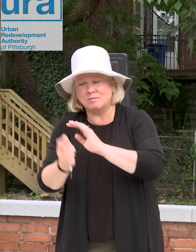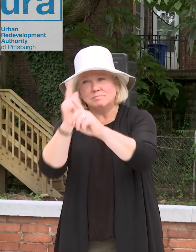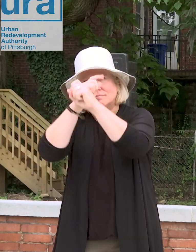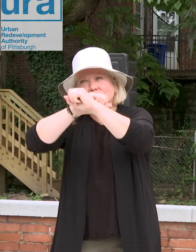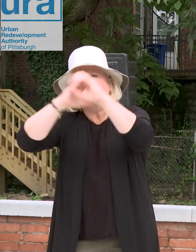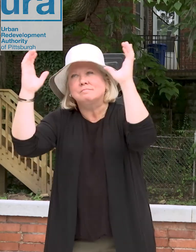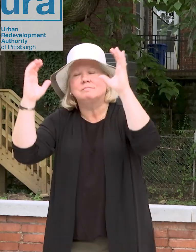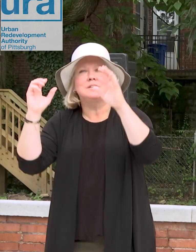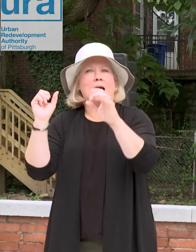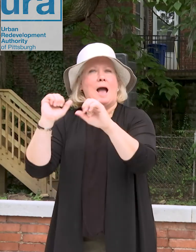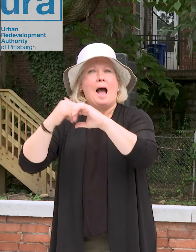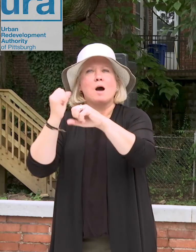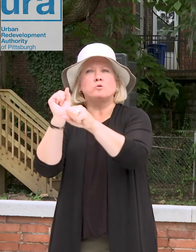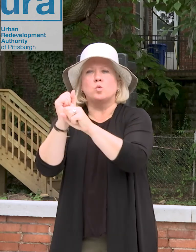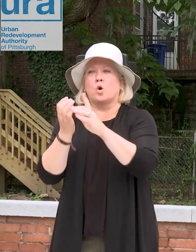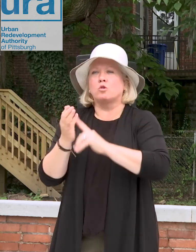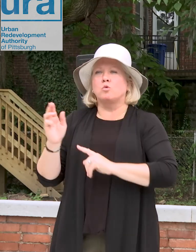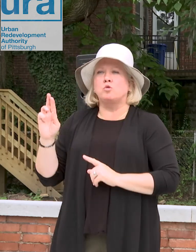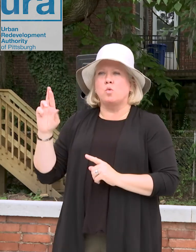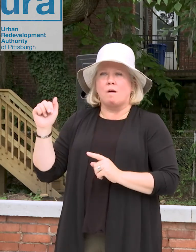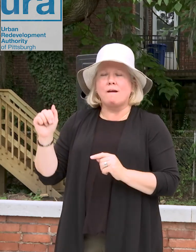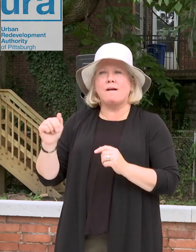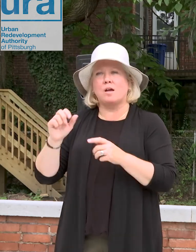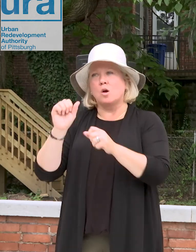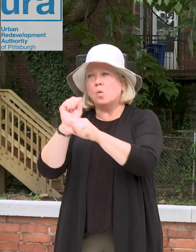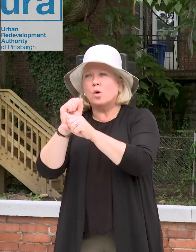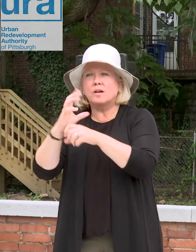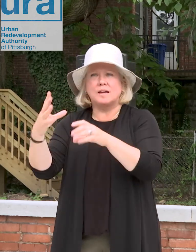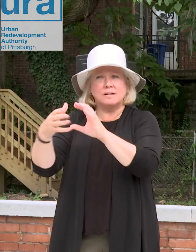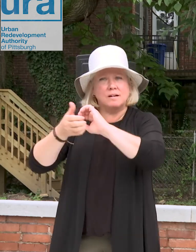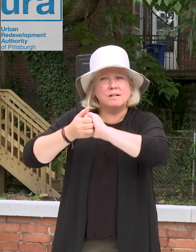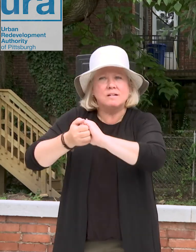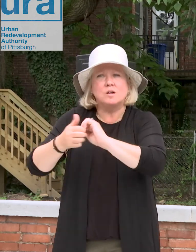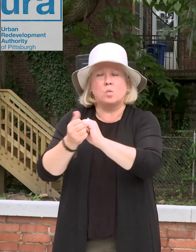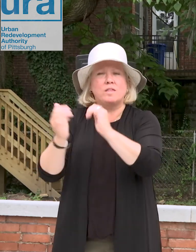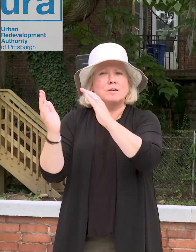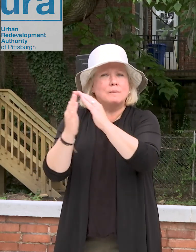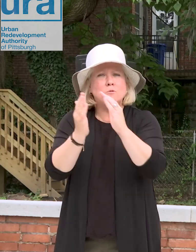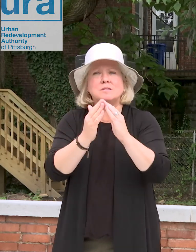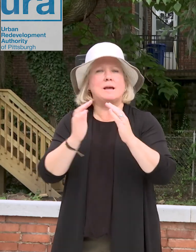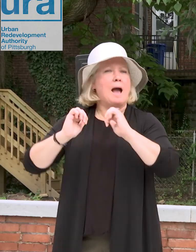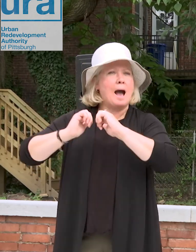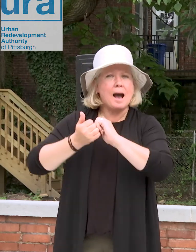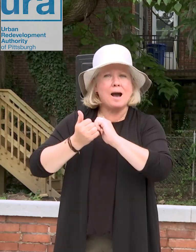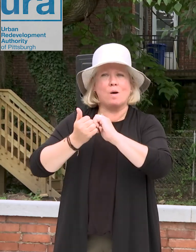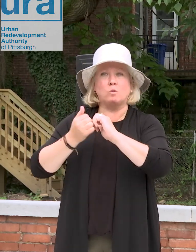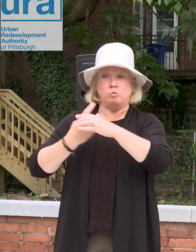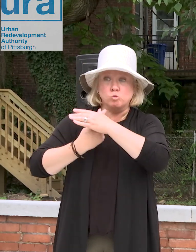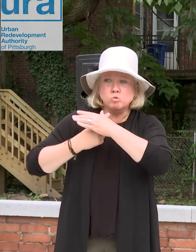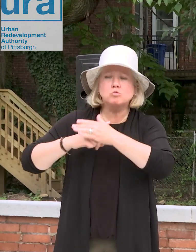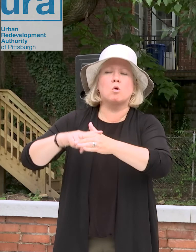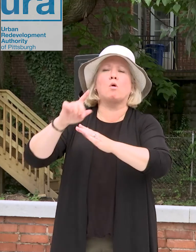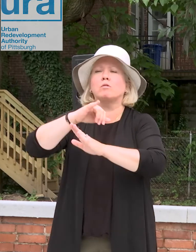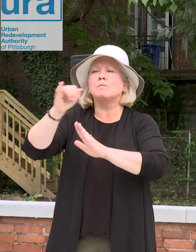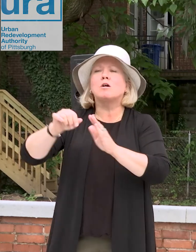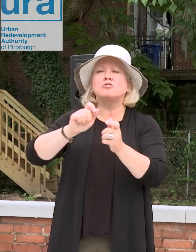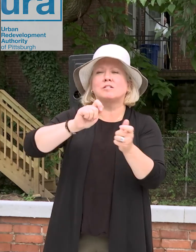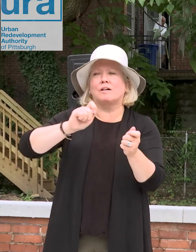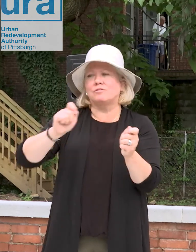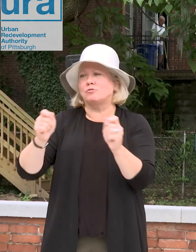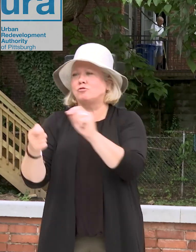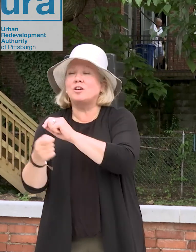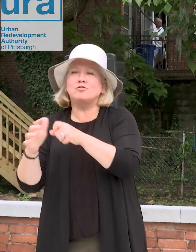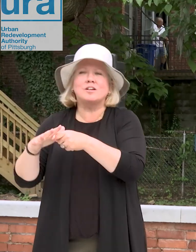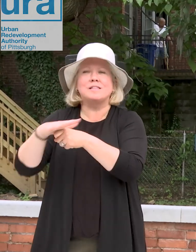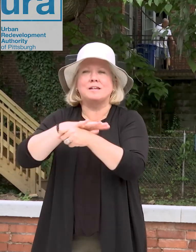URA processes, working with the community, and figuring out how to really begin working and turning these neighborhoods around and working on these homes. I just want to thank